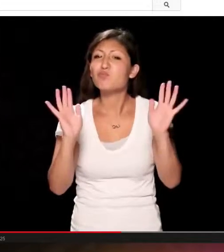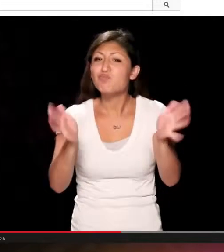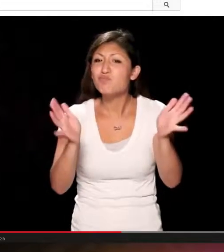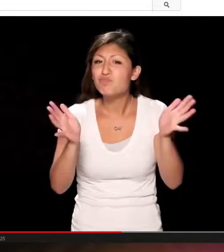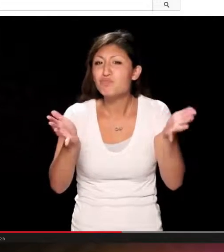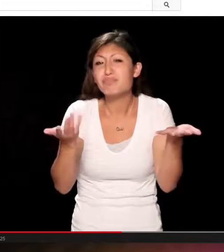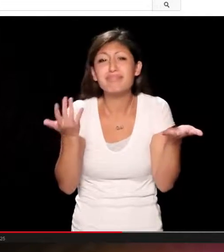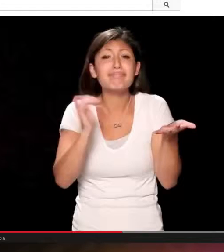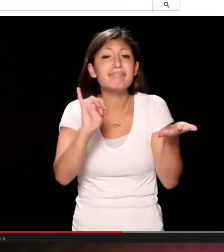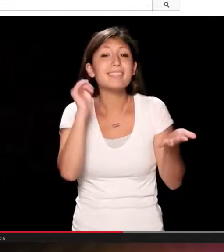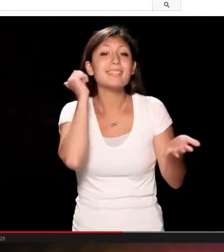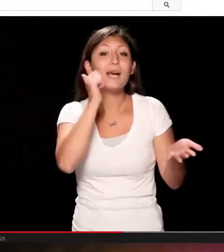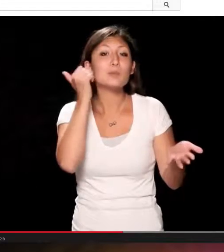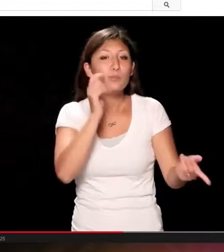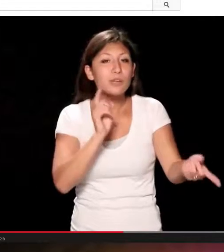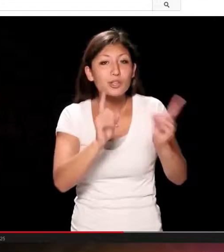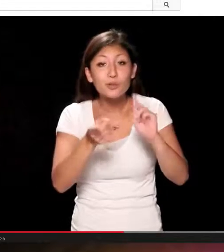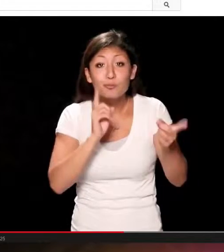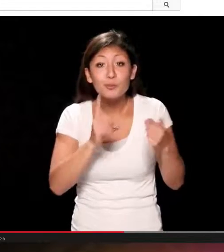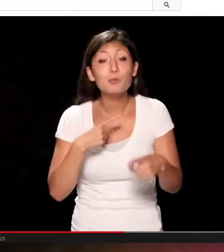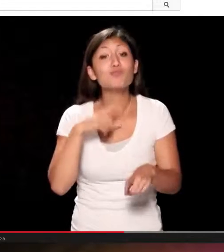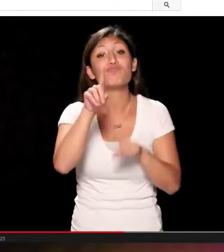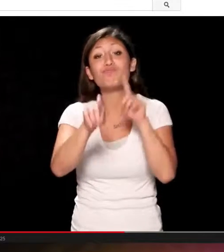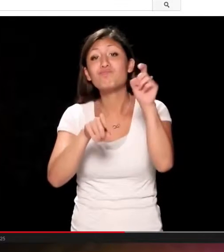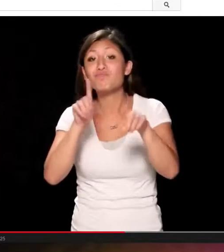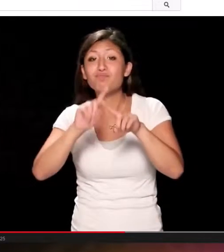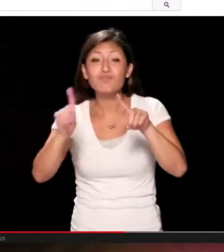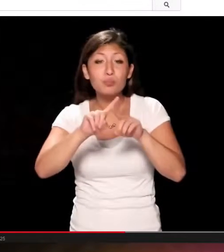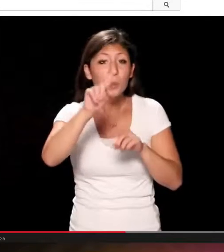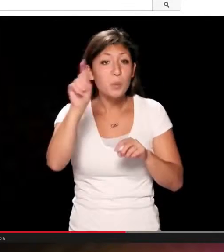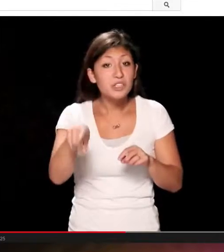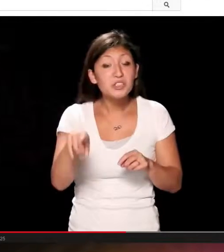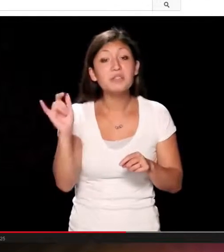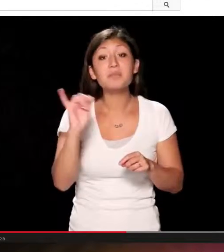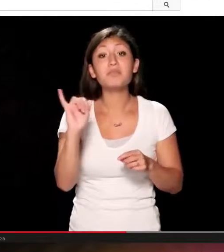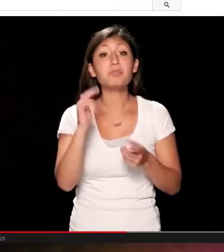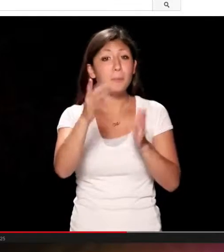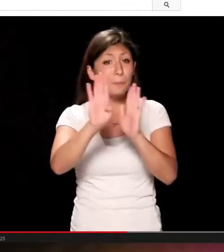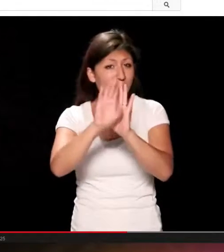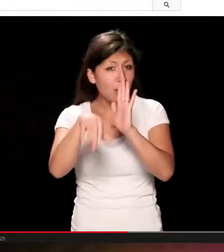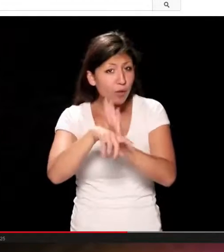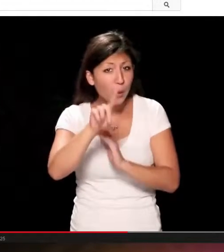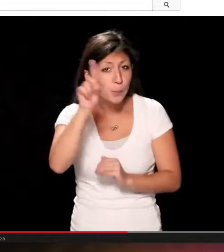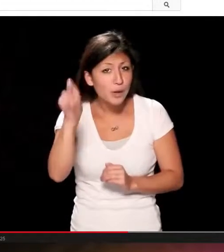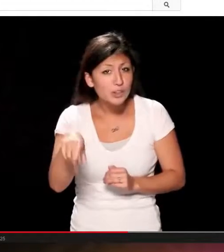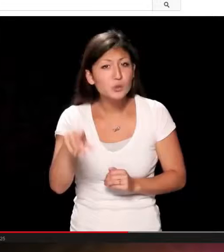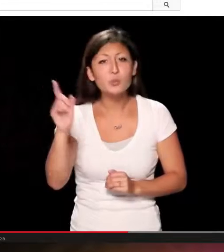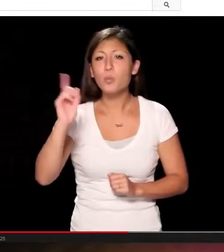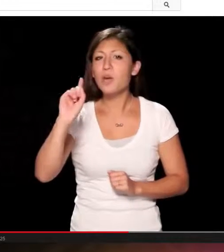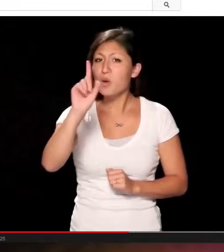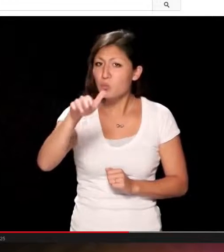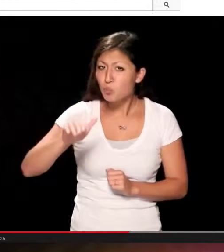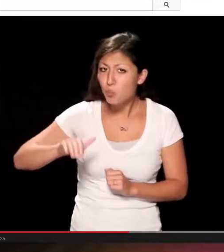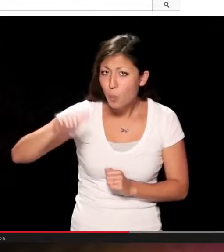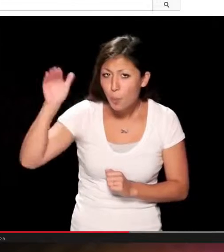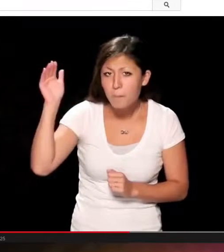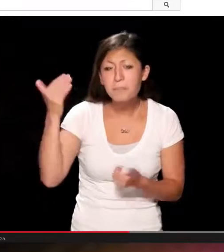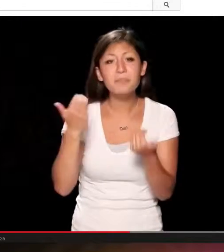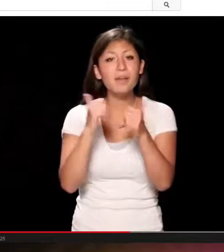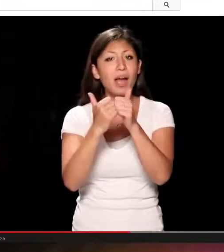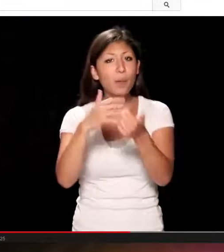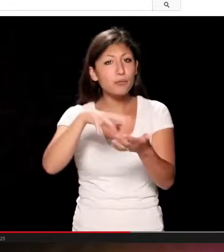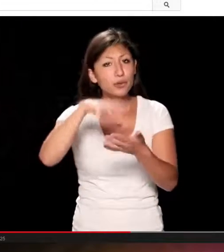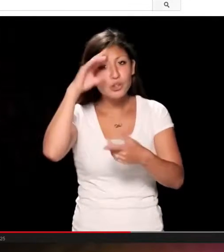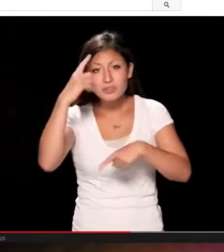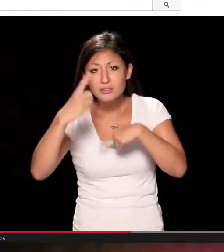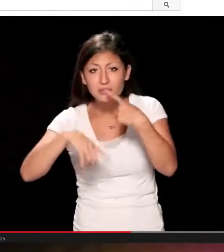Our testers are gonna have everyday interactions with different questions, different background questions. Where